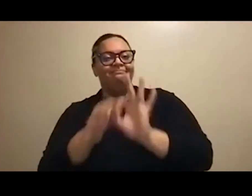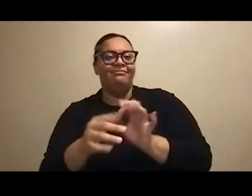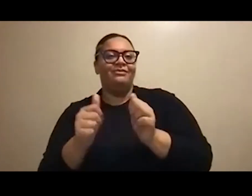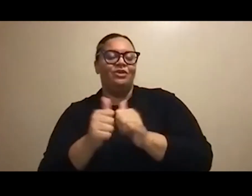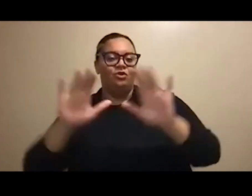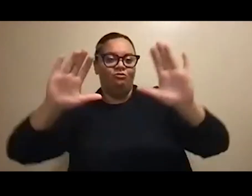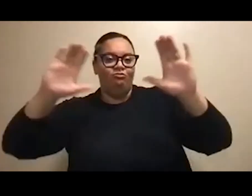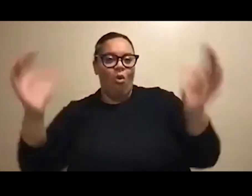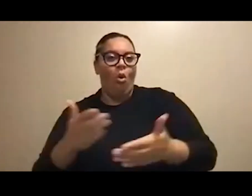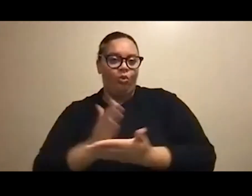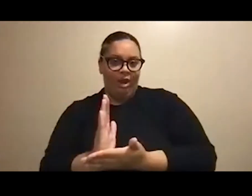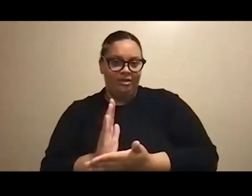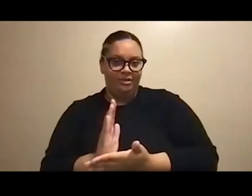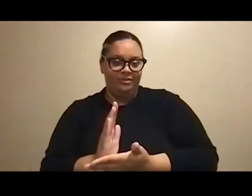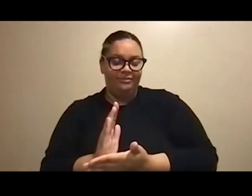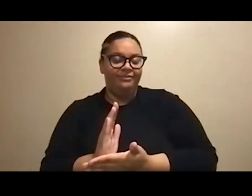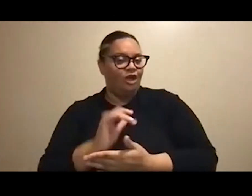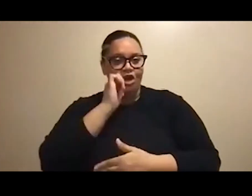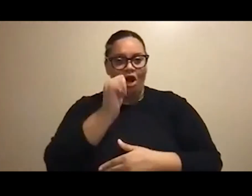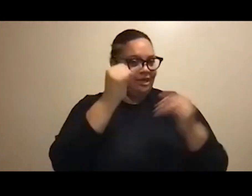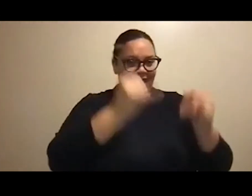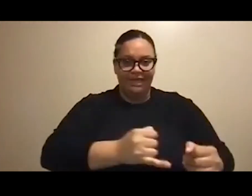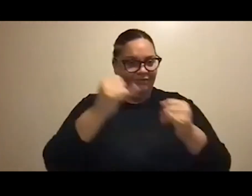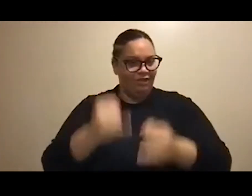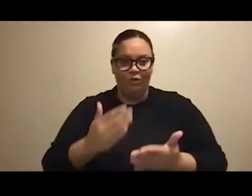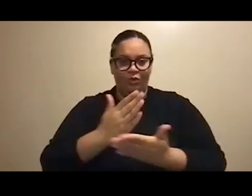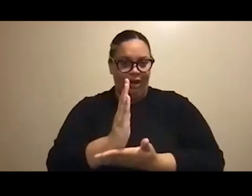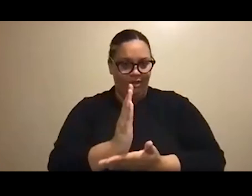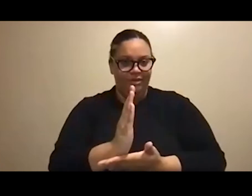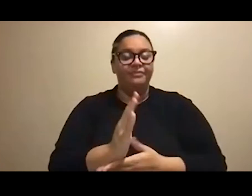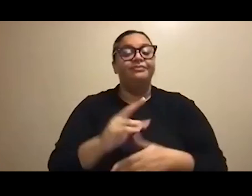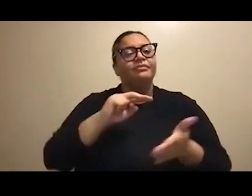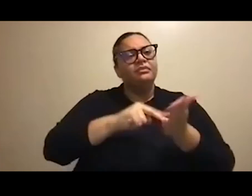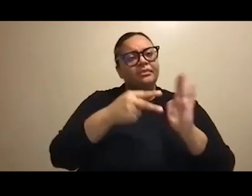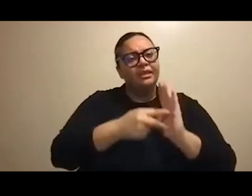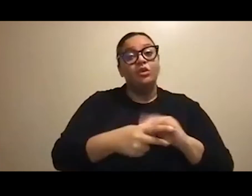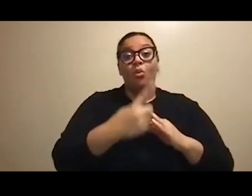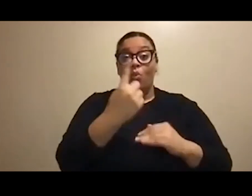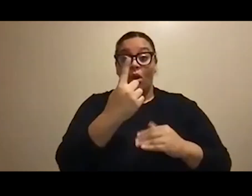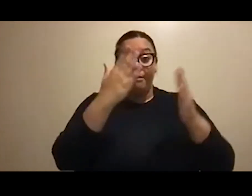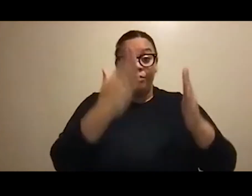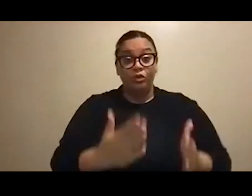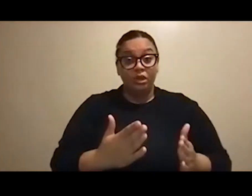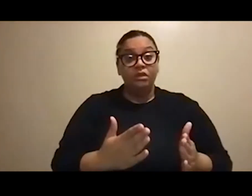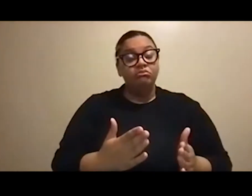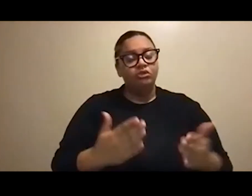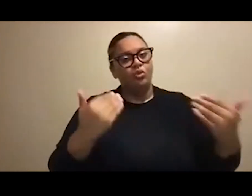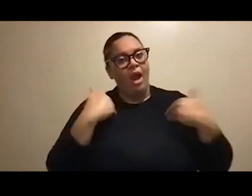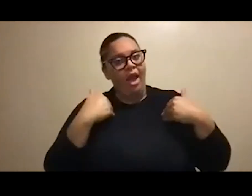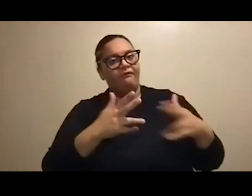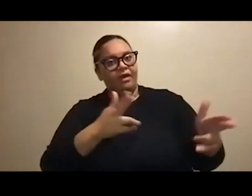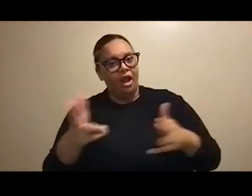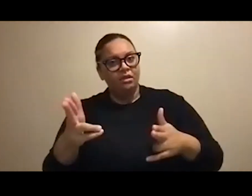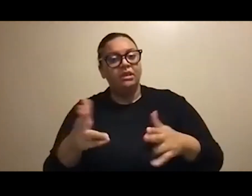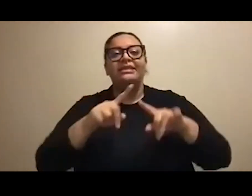right. What that means is the right of an individual to keep and bear arms depends on the individual's participation